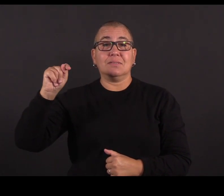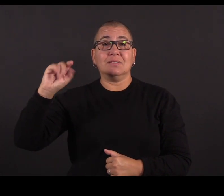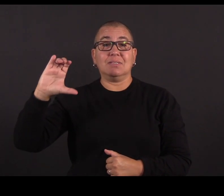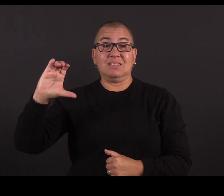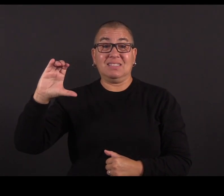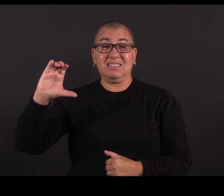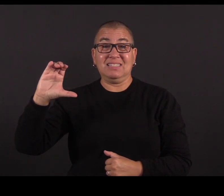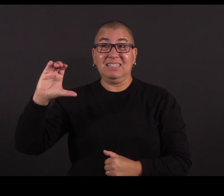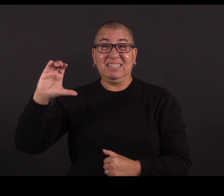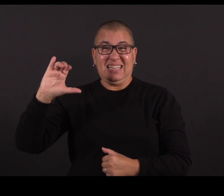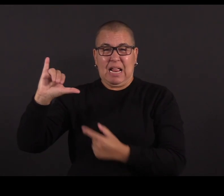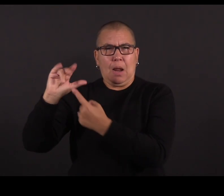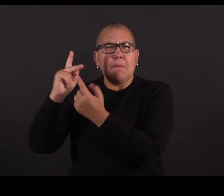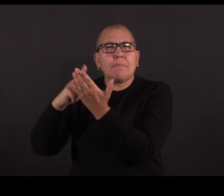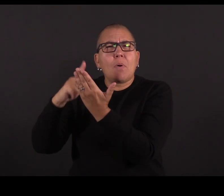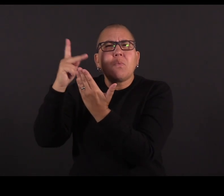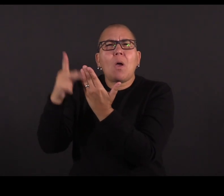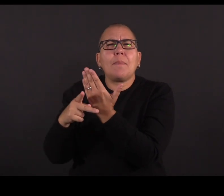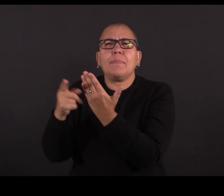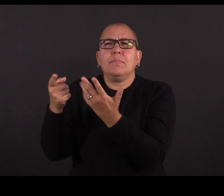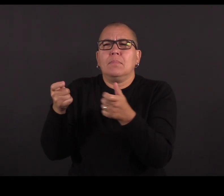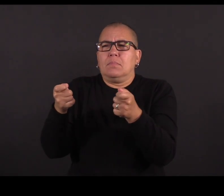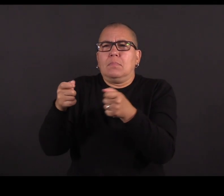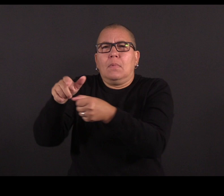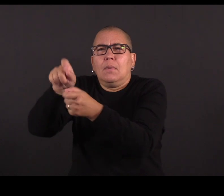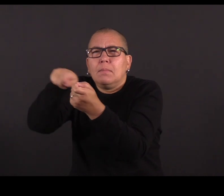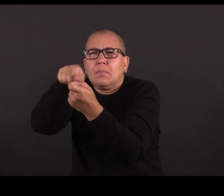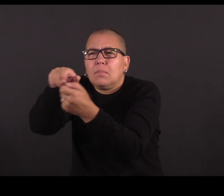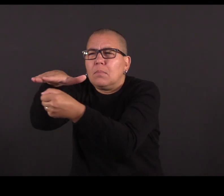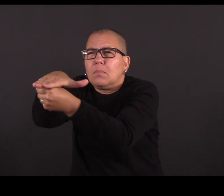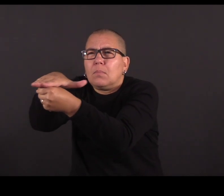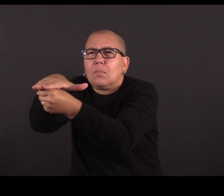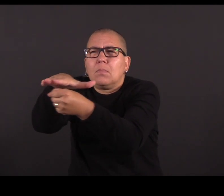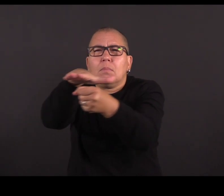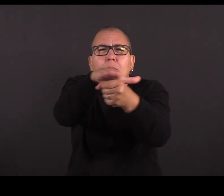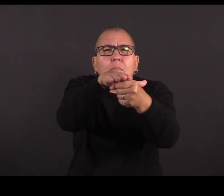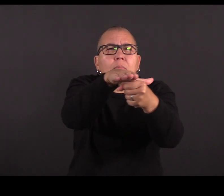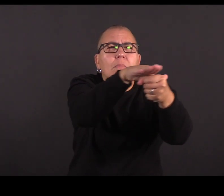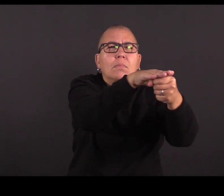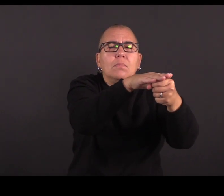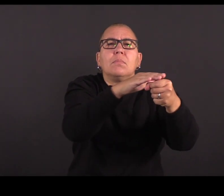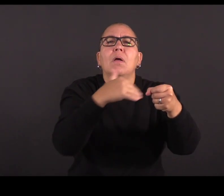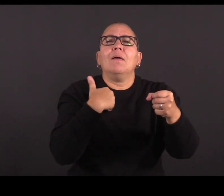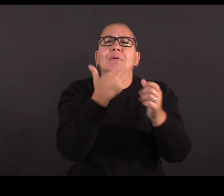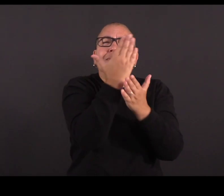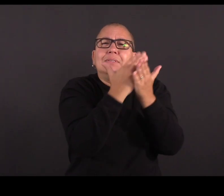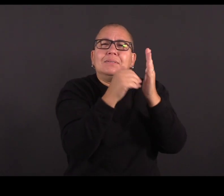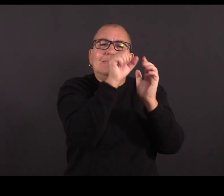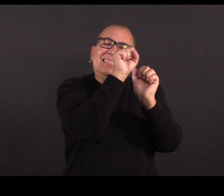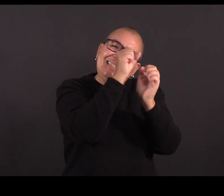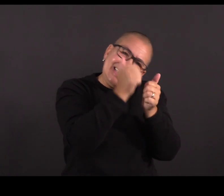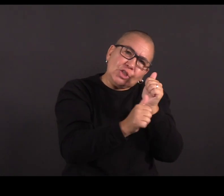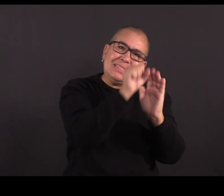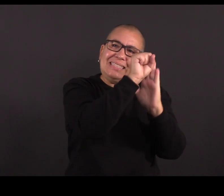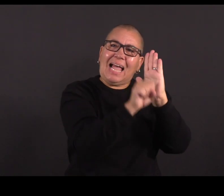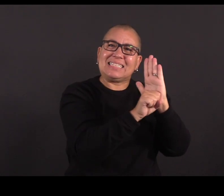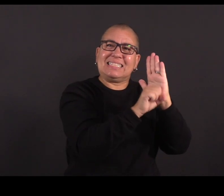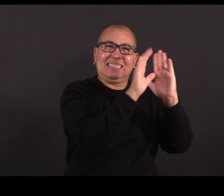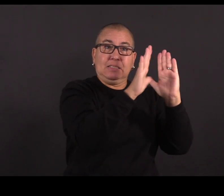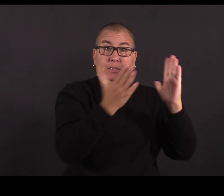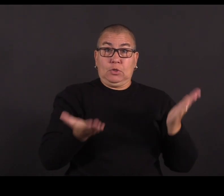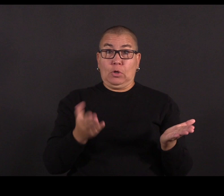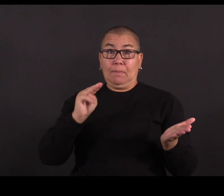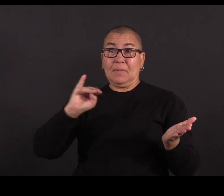is administered locally by each state's housing finance agency, which in Minnesota, it is the